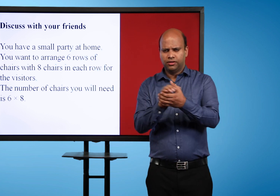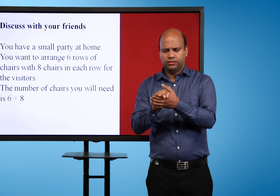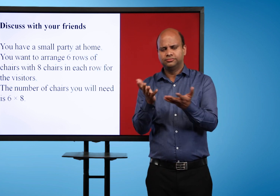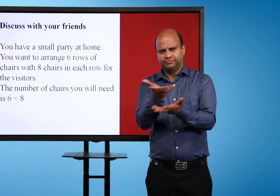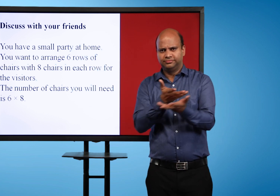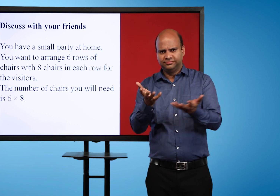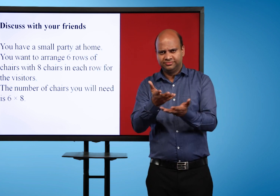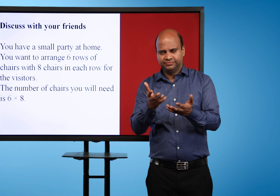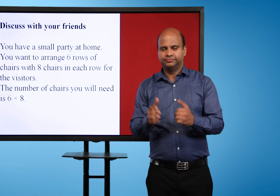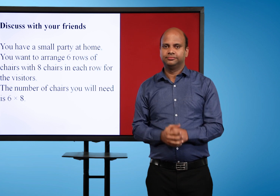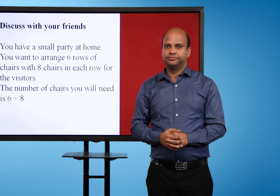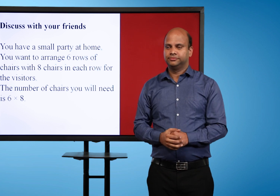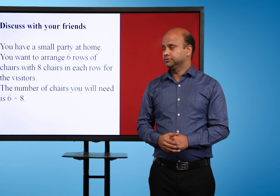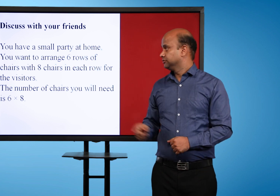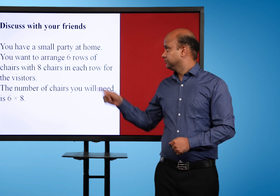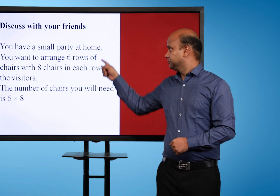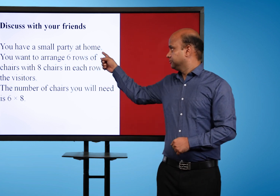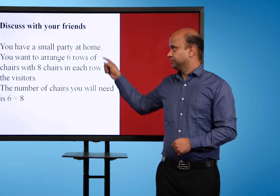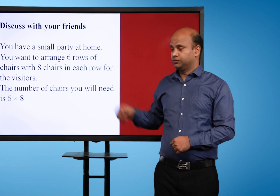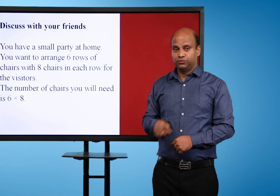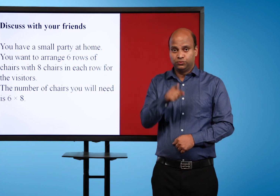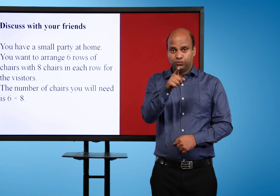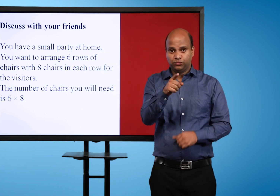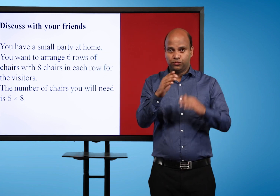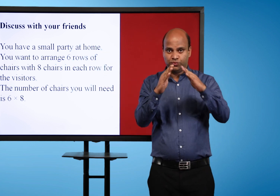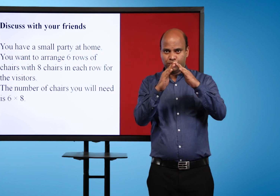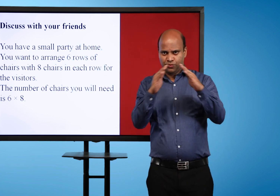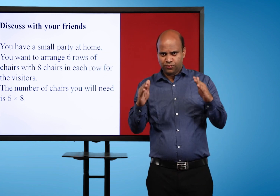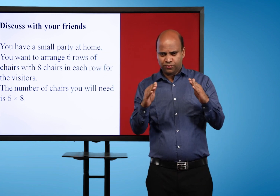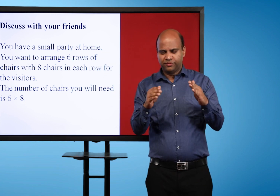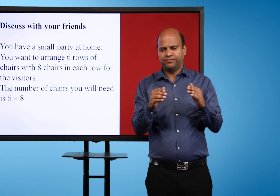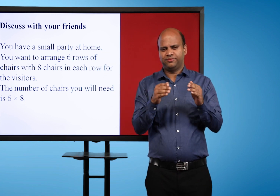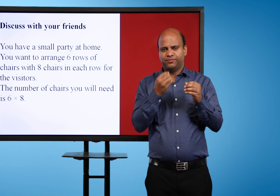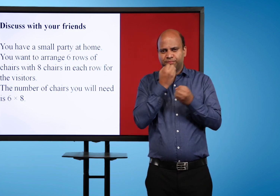Discuss with your friends. You have a small party at home.